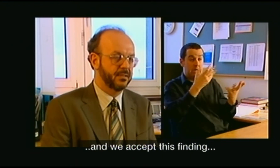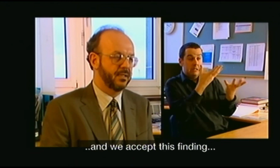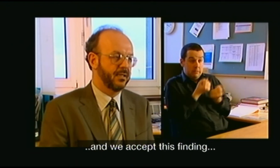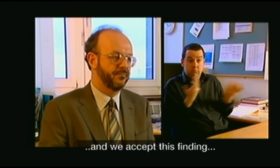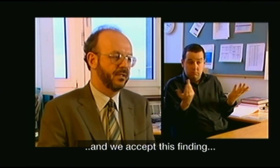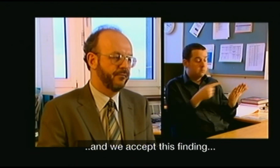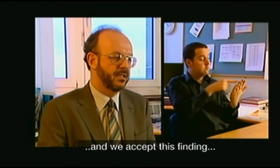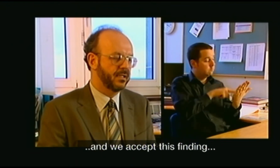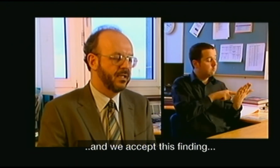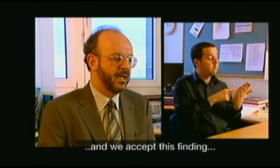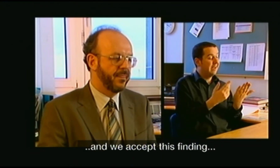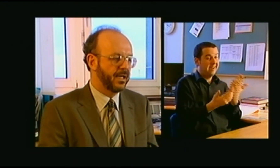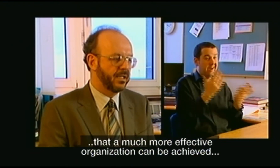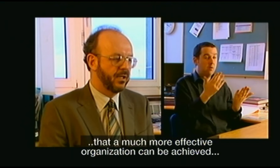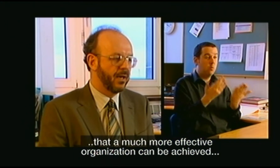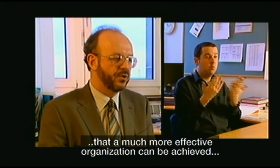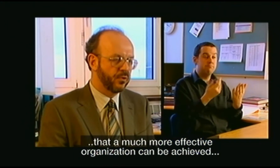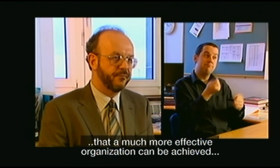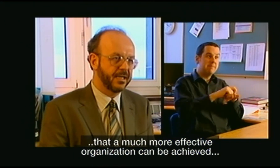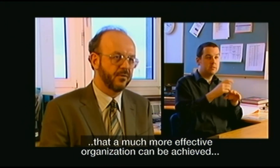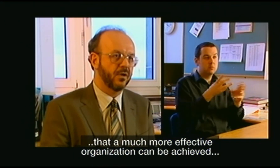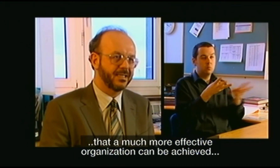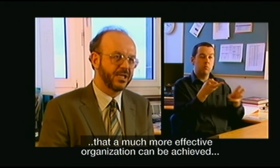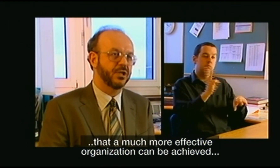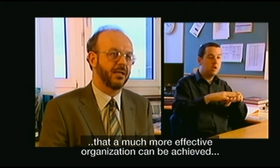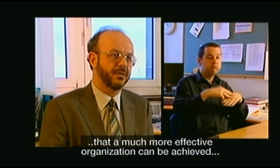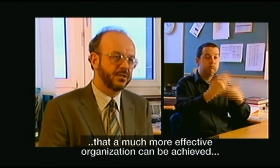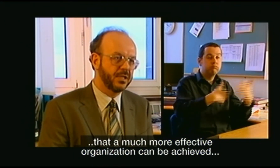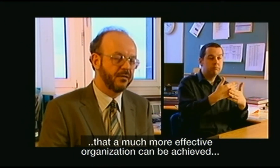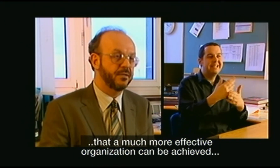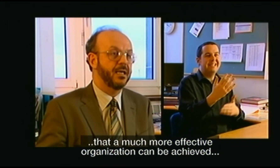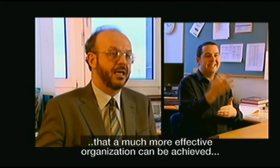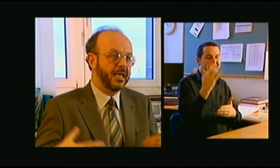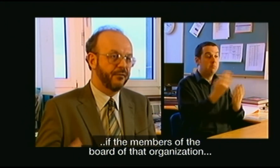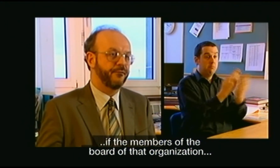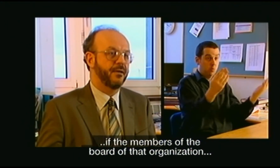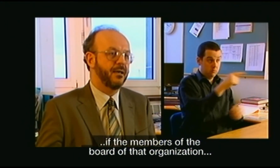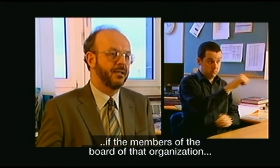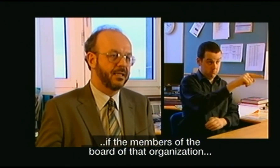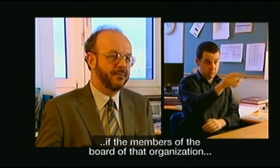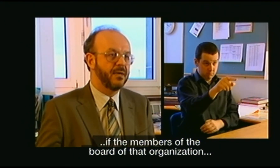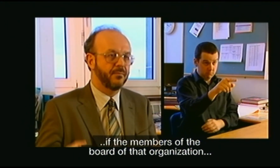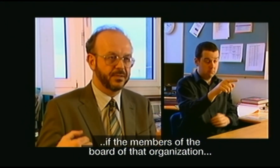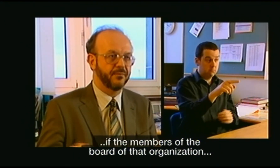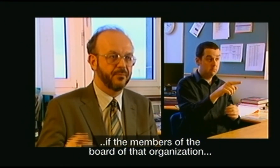this finding, that a much more effective organisation can be achieved if the members of the board